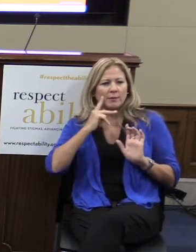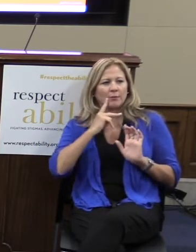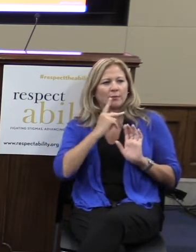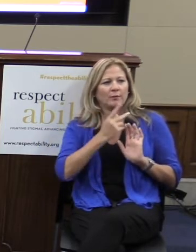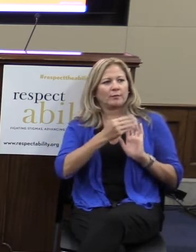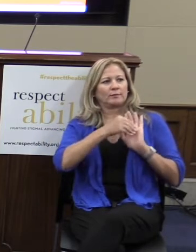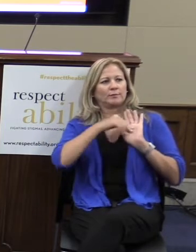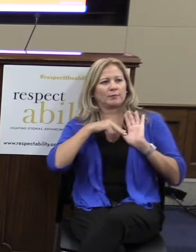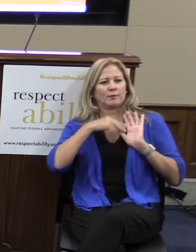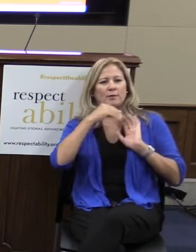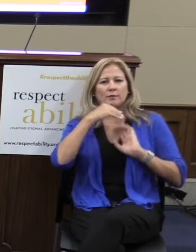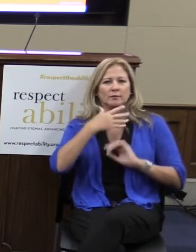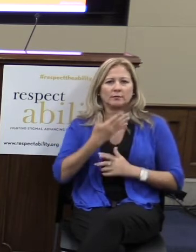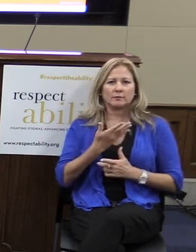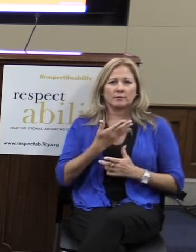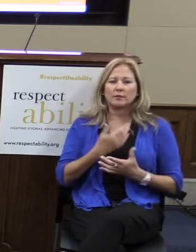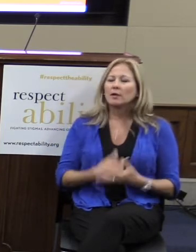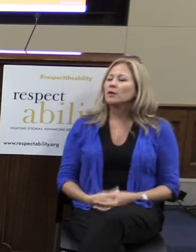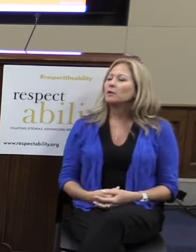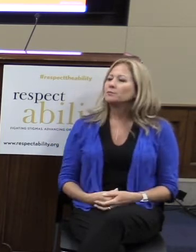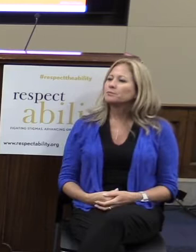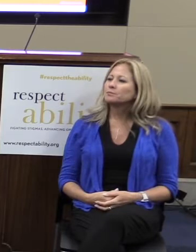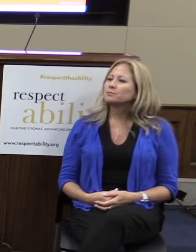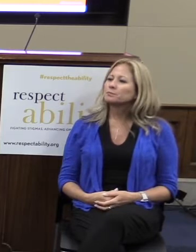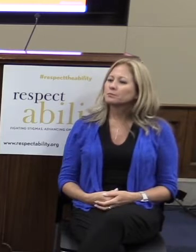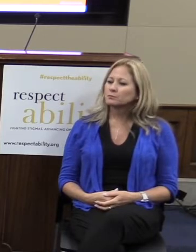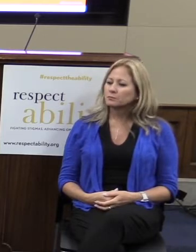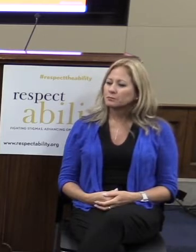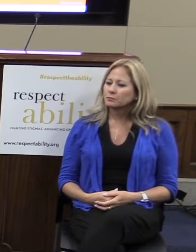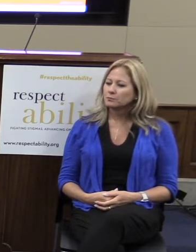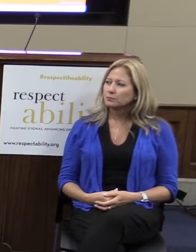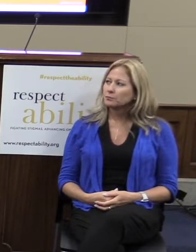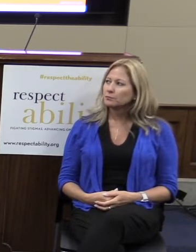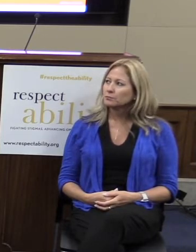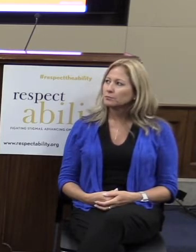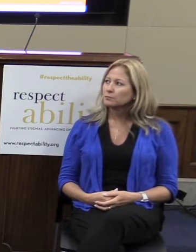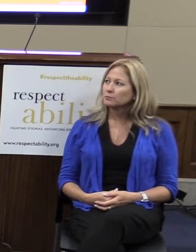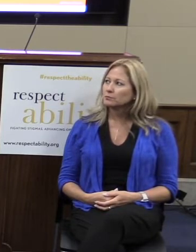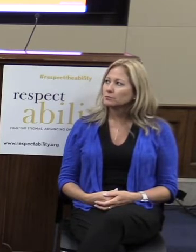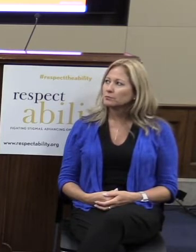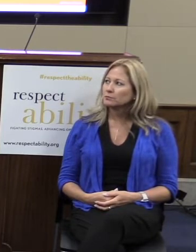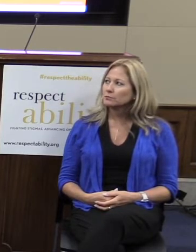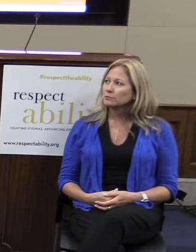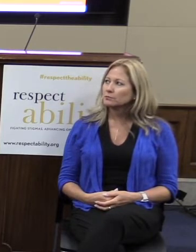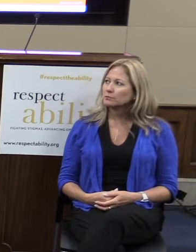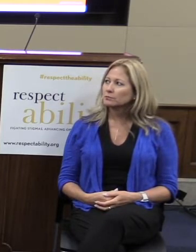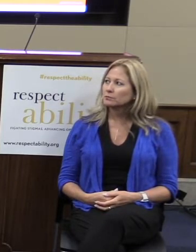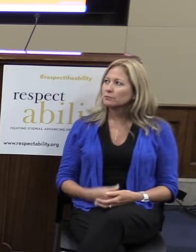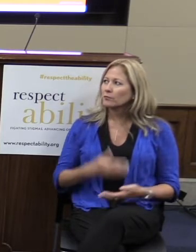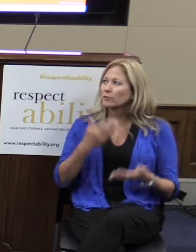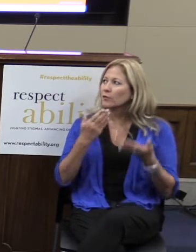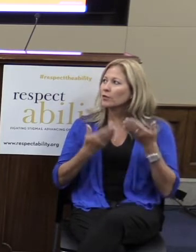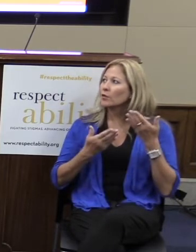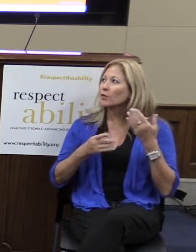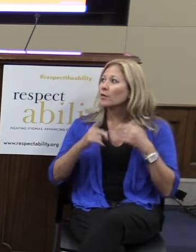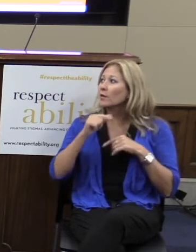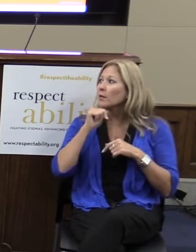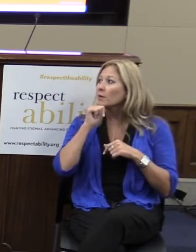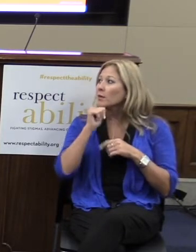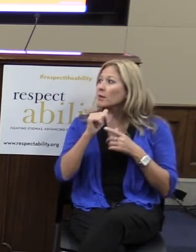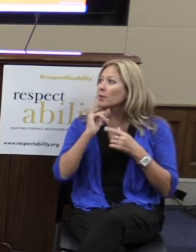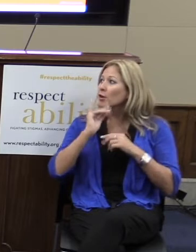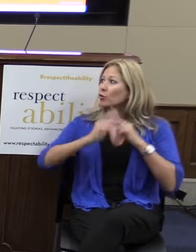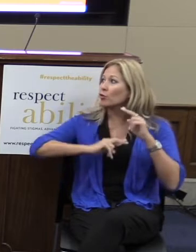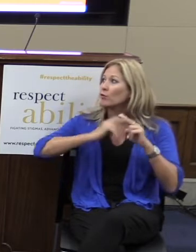others. But while there may not be a universal truth about each label, it's a universal